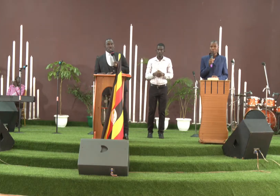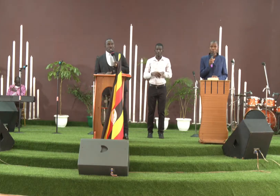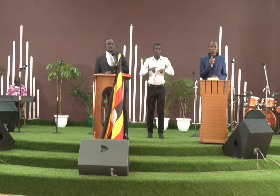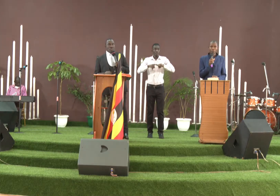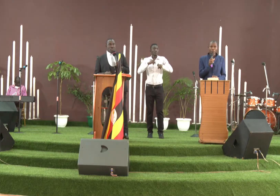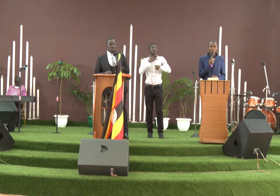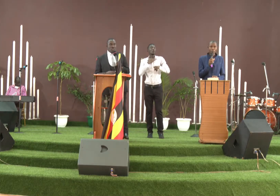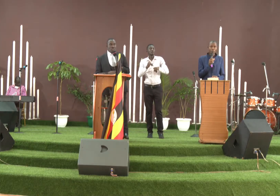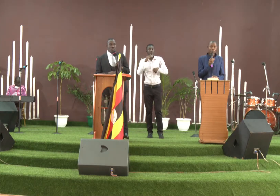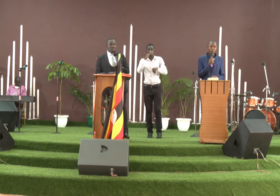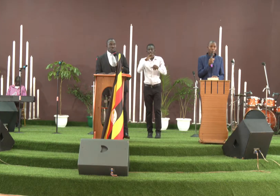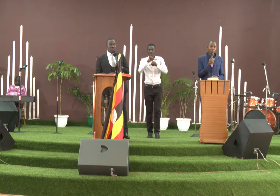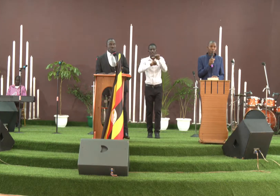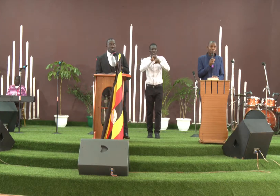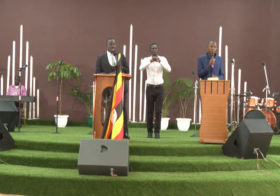njagala kwogera ku